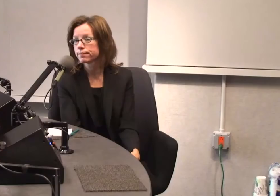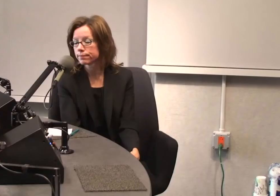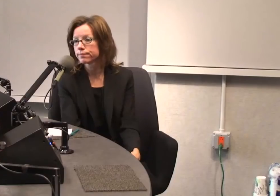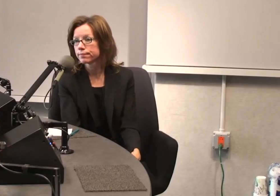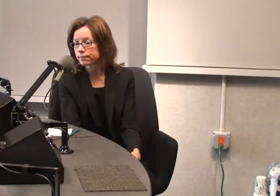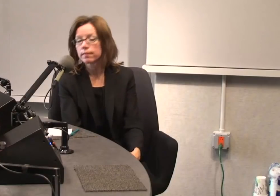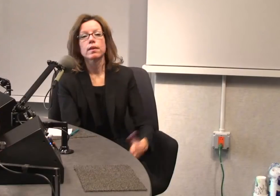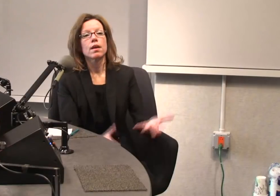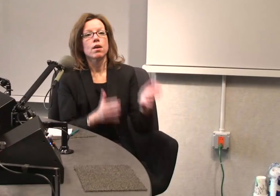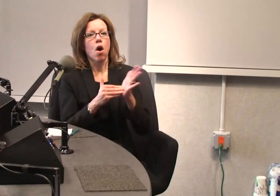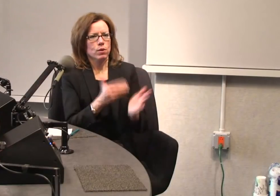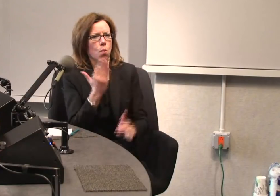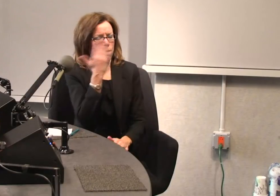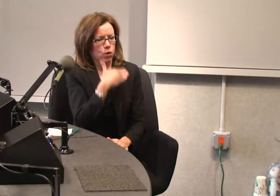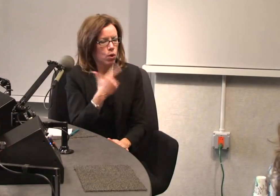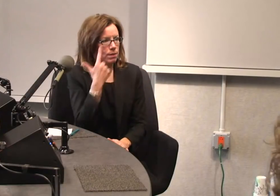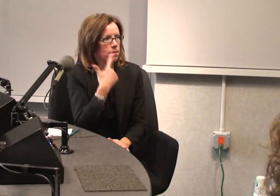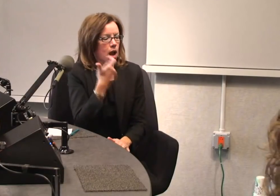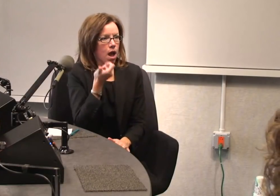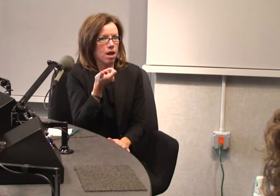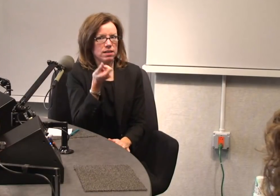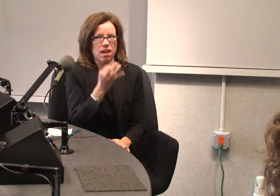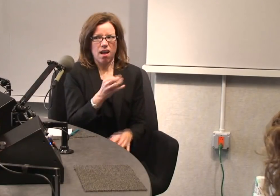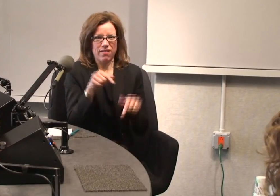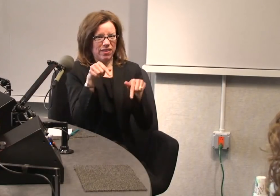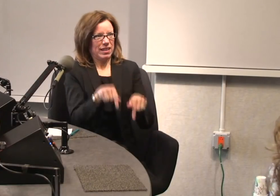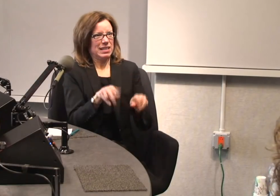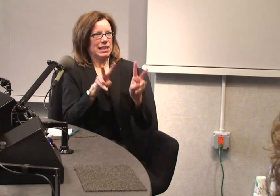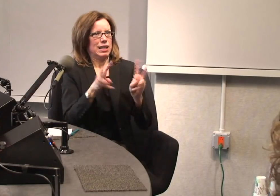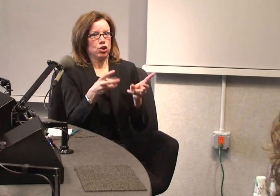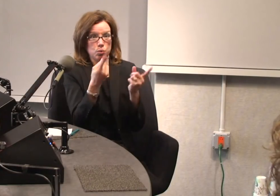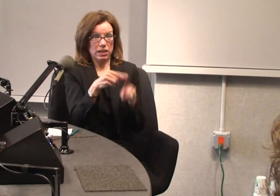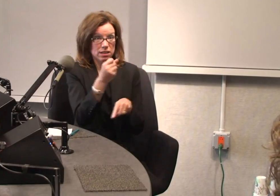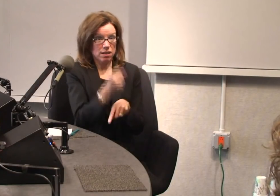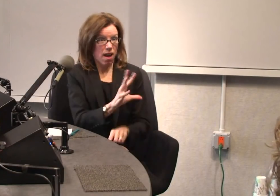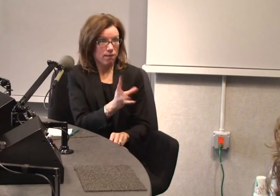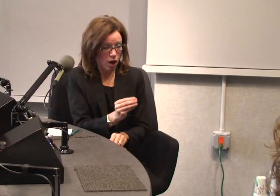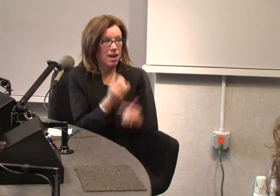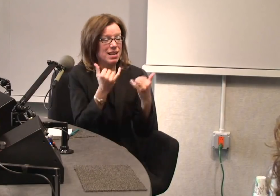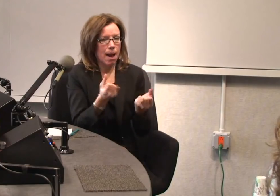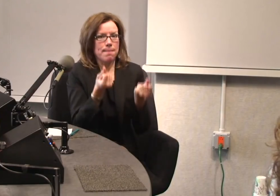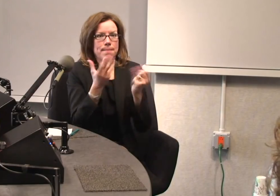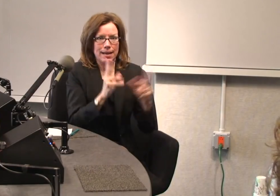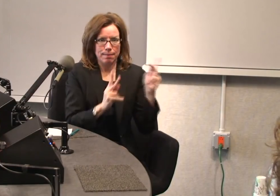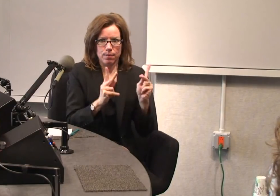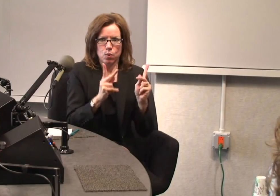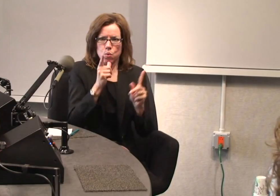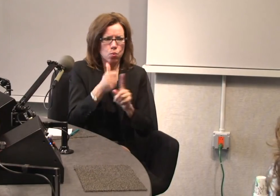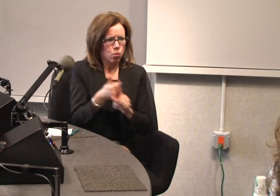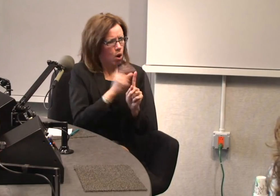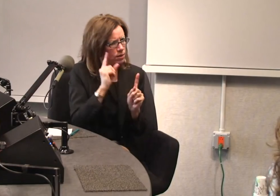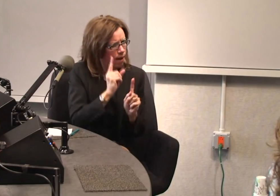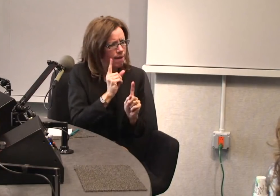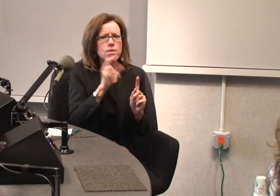Often overlooked because of this incident in South Africa. A lot of people I know who are deaf or people who have deaf